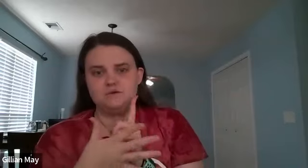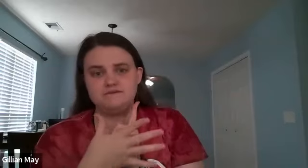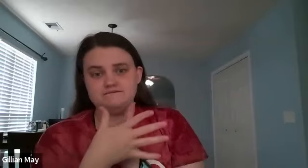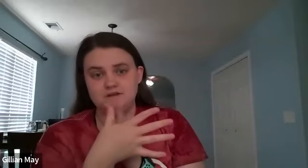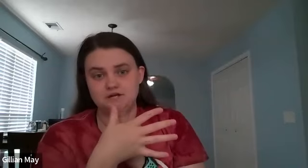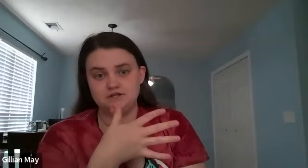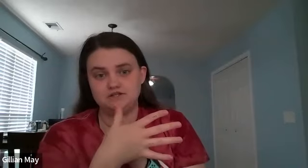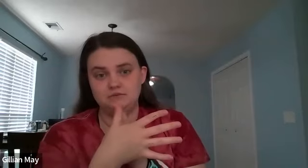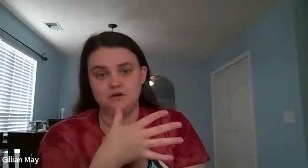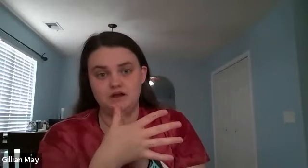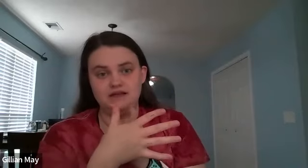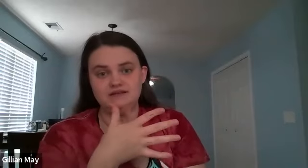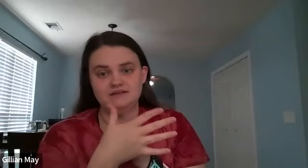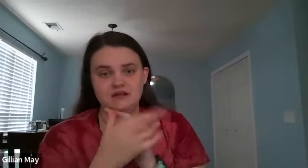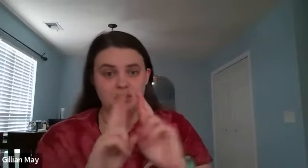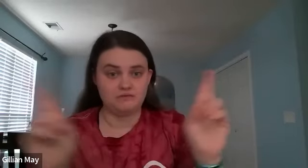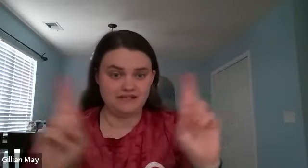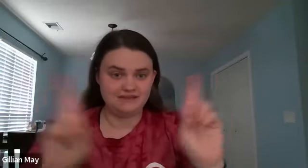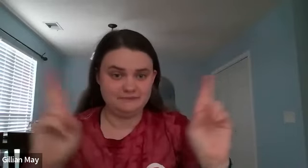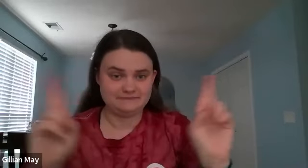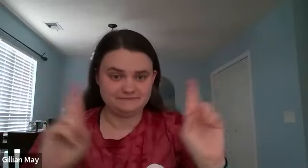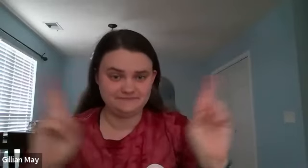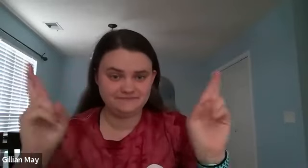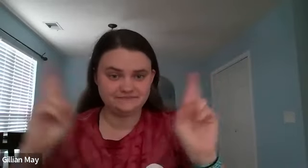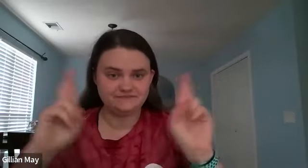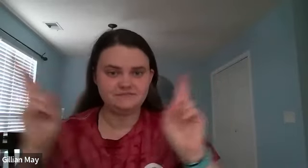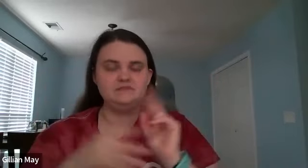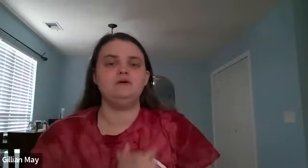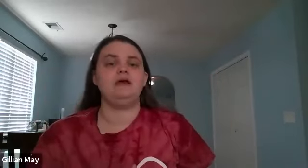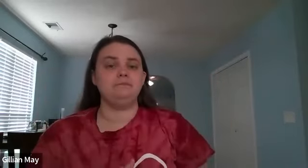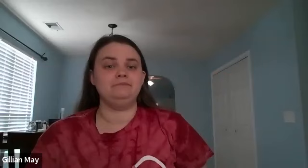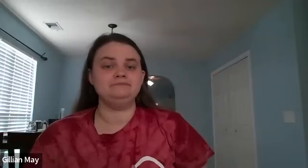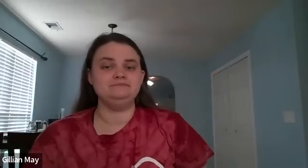with the first one. Okay, y'all ready? Okay.